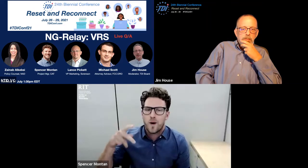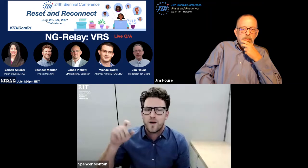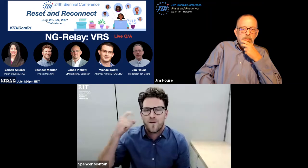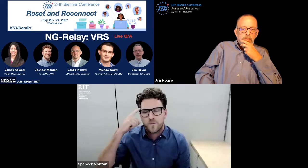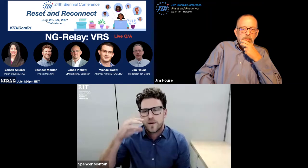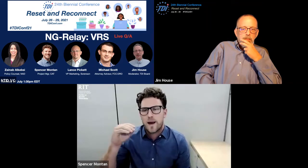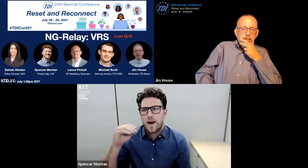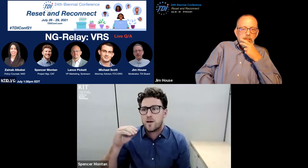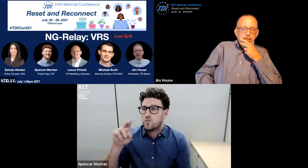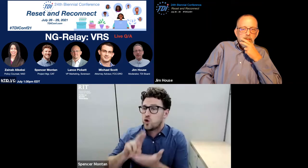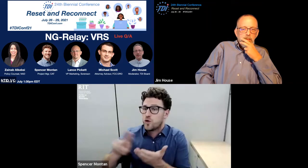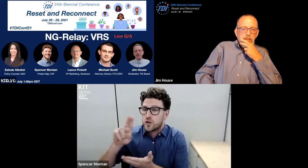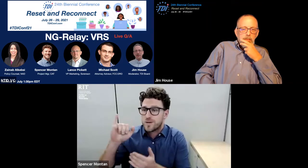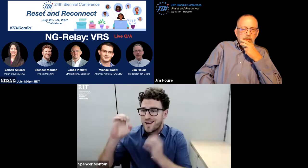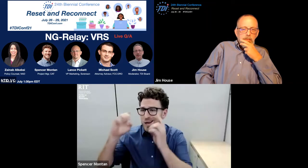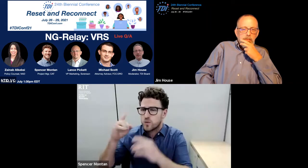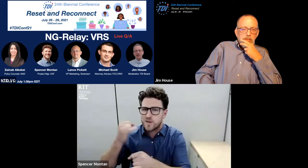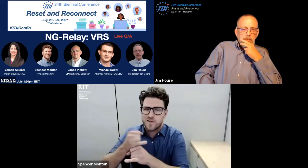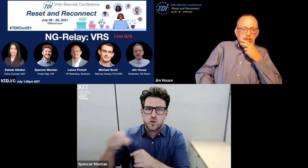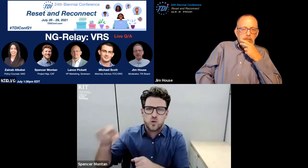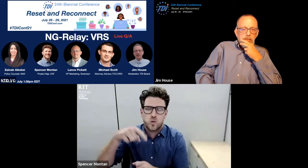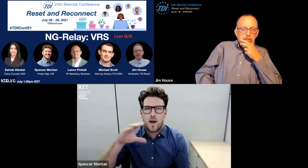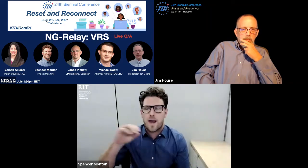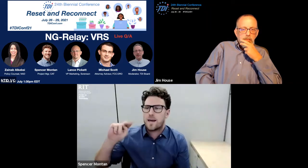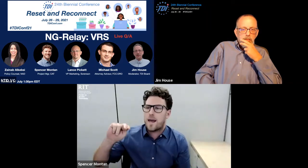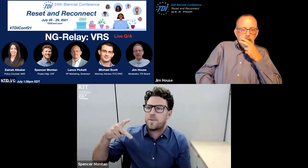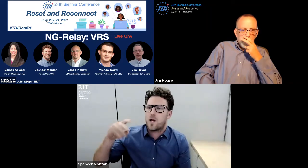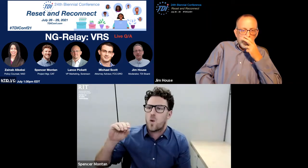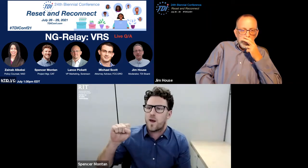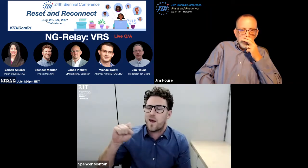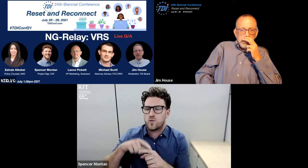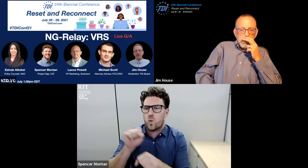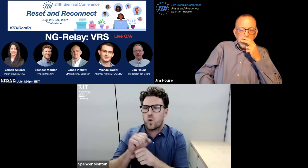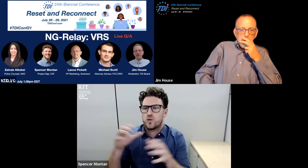I think it's important to have that